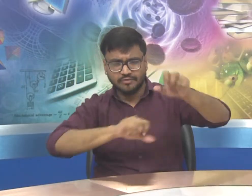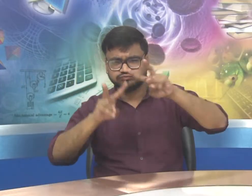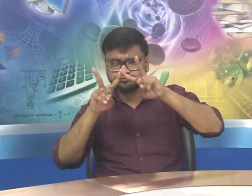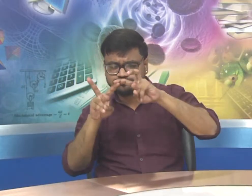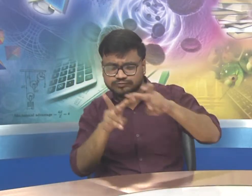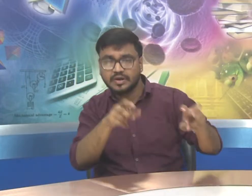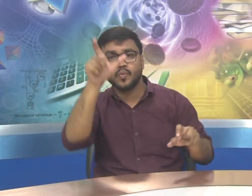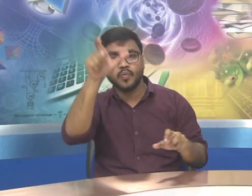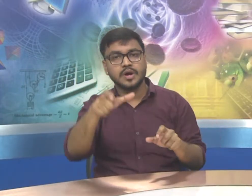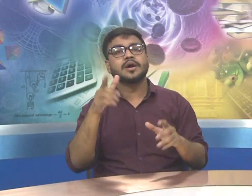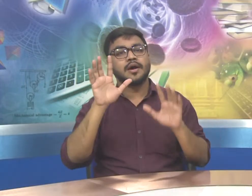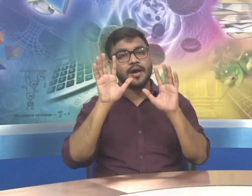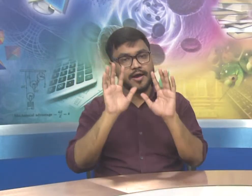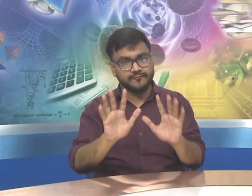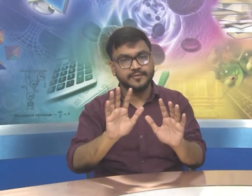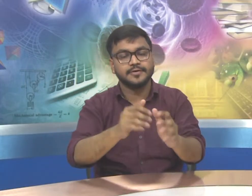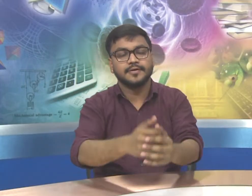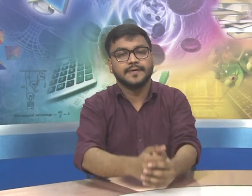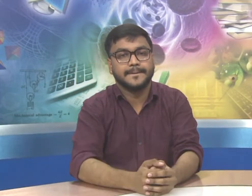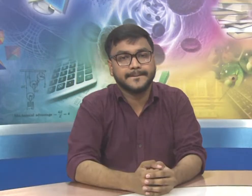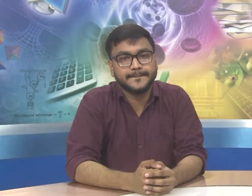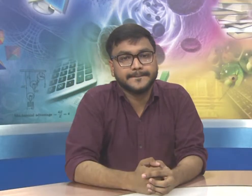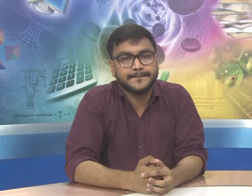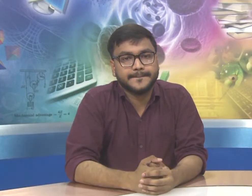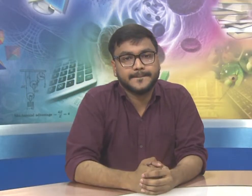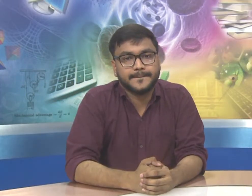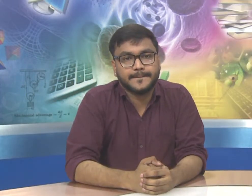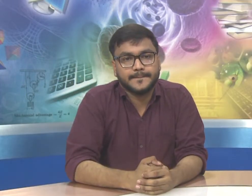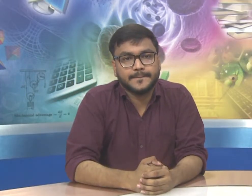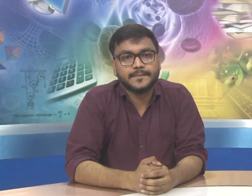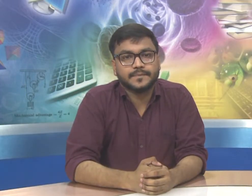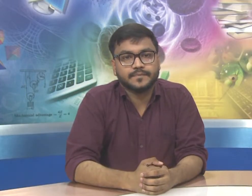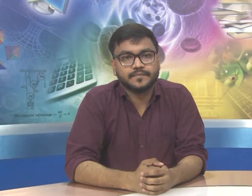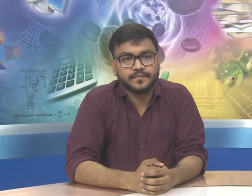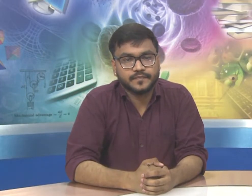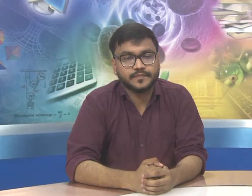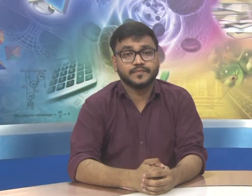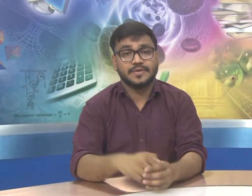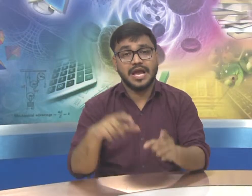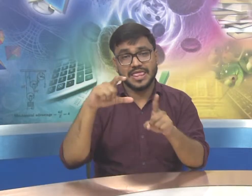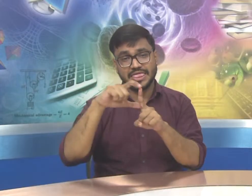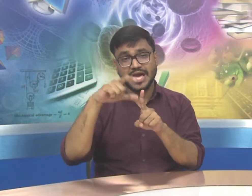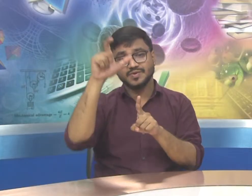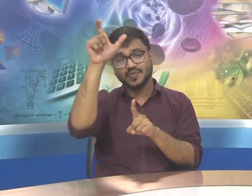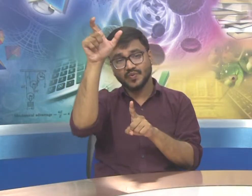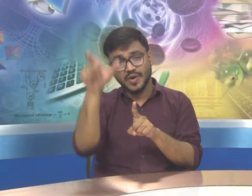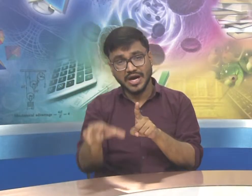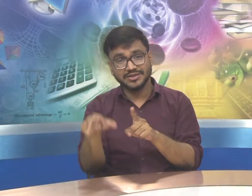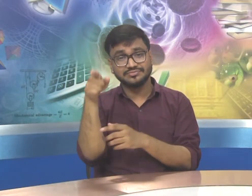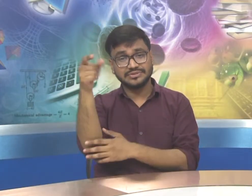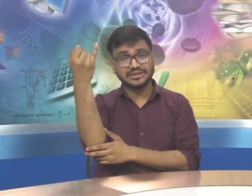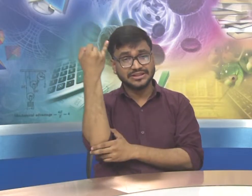like the law of conservation of mass and law of constant proportion.